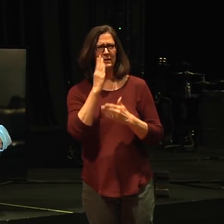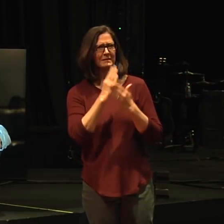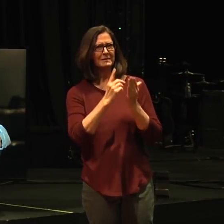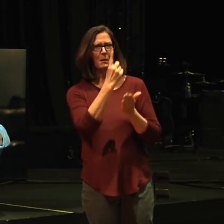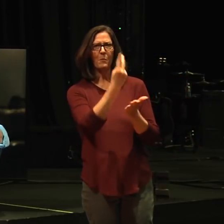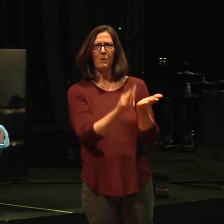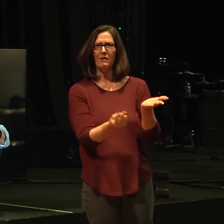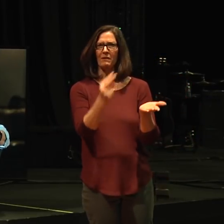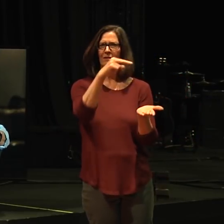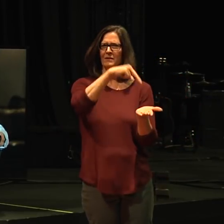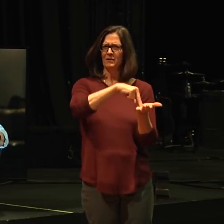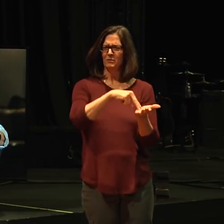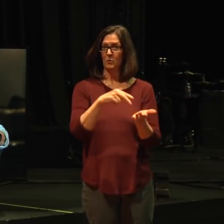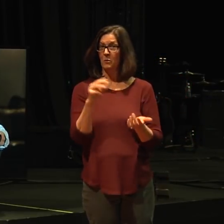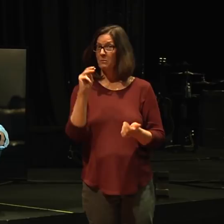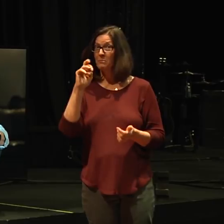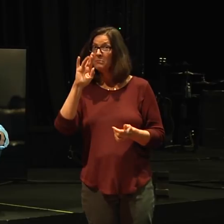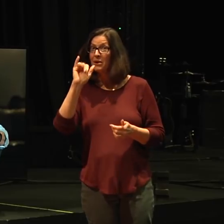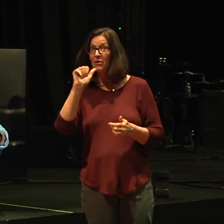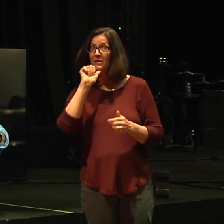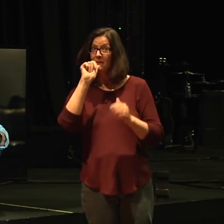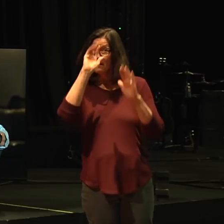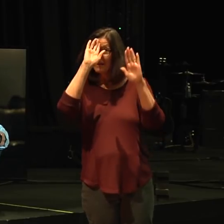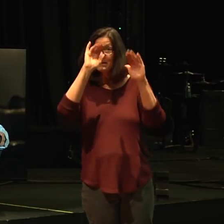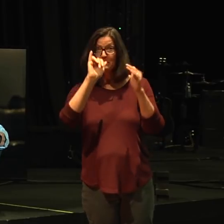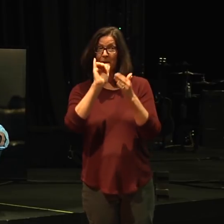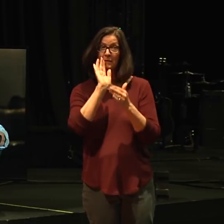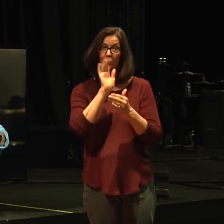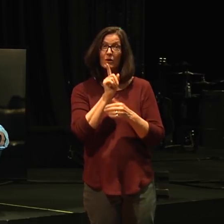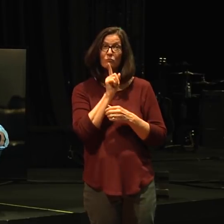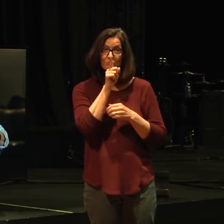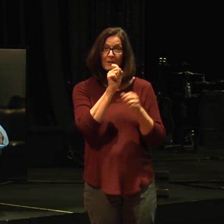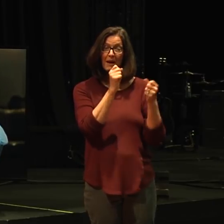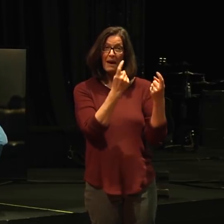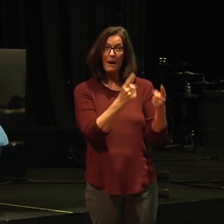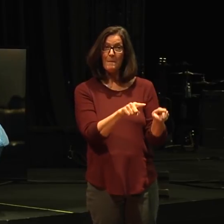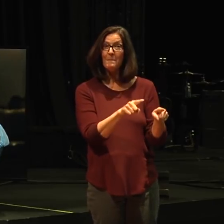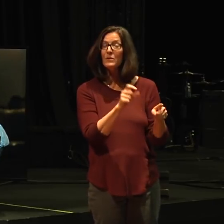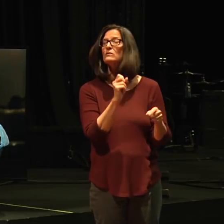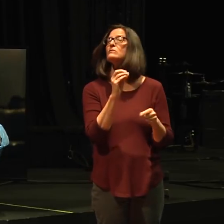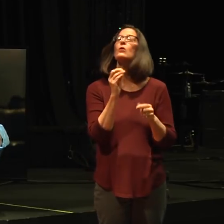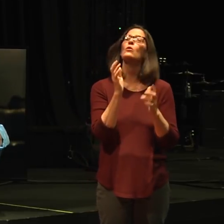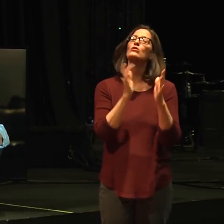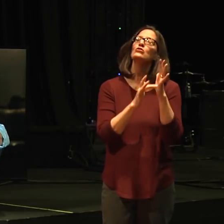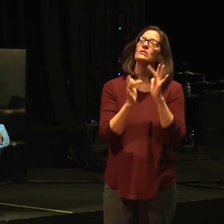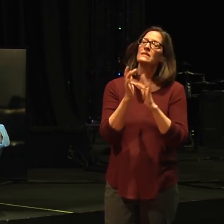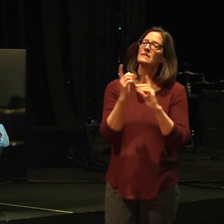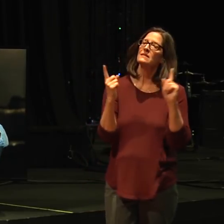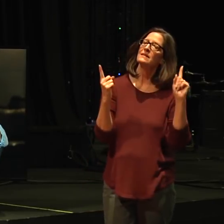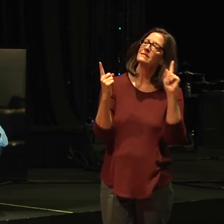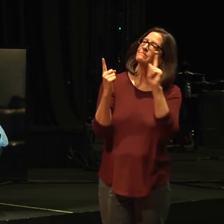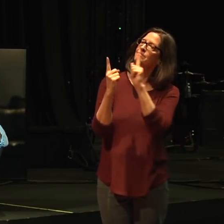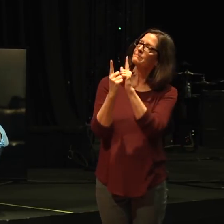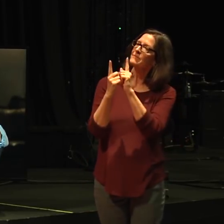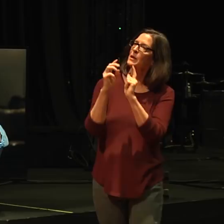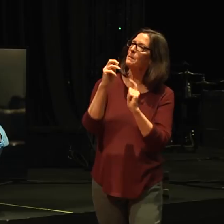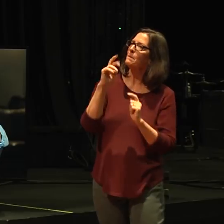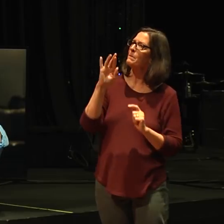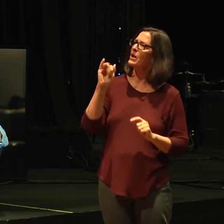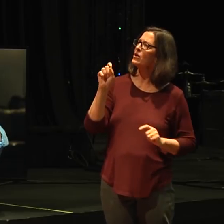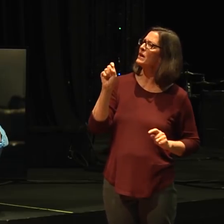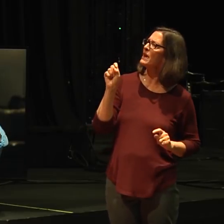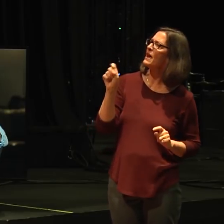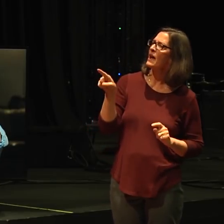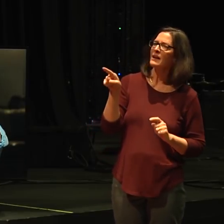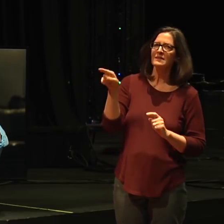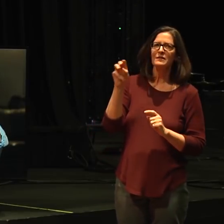before, so she didn't expect it to really happen. So when Jesus walks up to her, he asks her the same question that